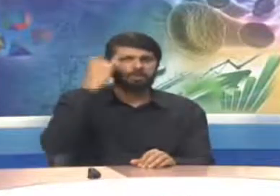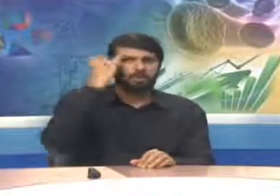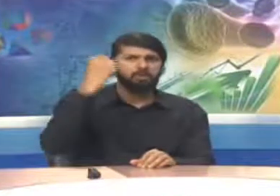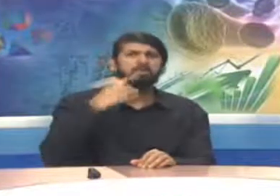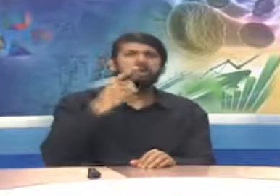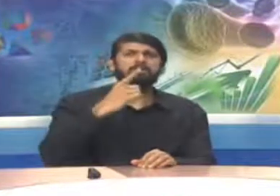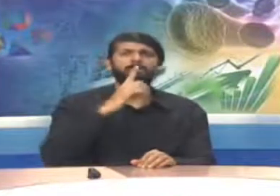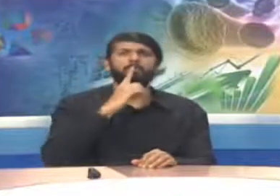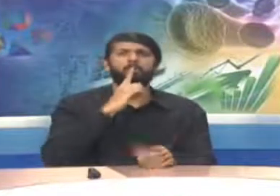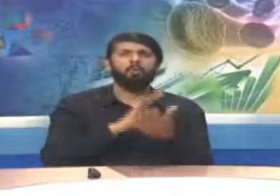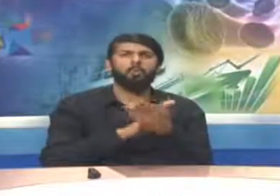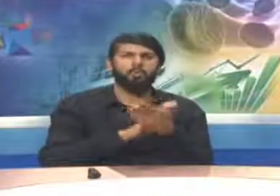Gandhiji's idea